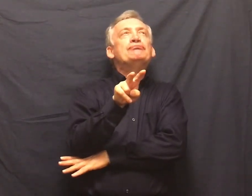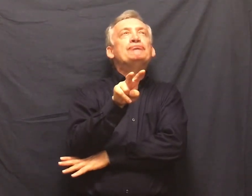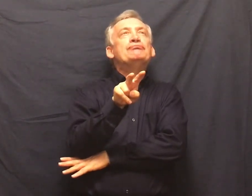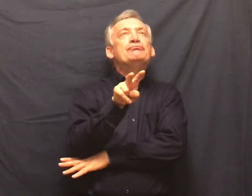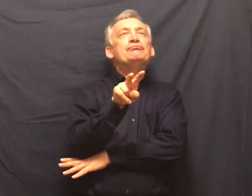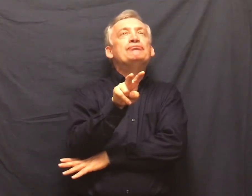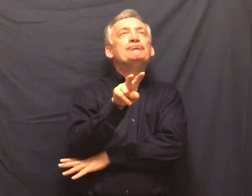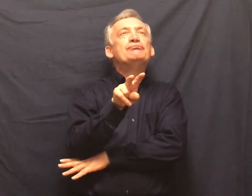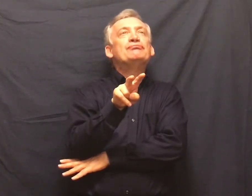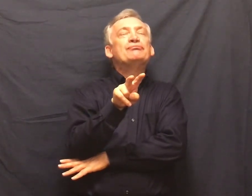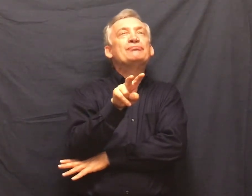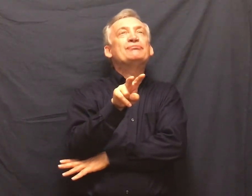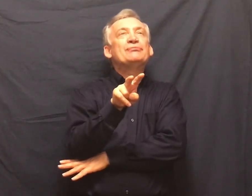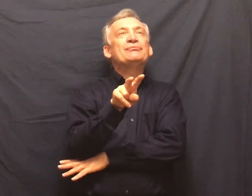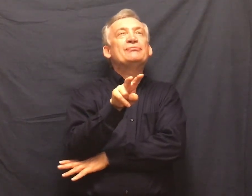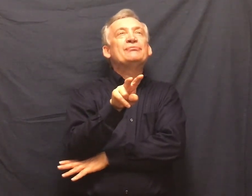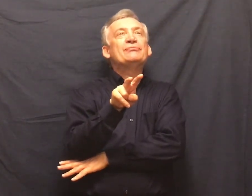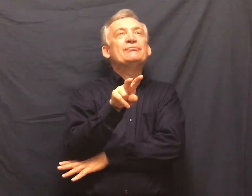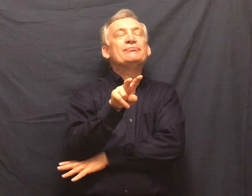"We gonna get a little place," George began.